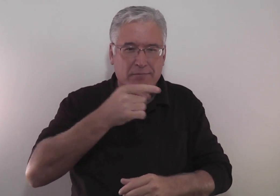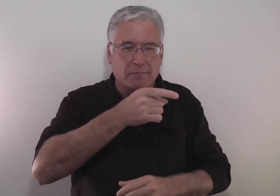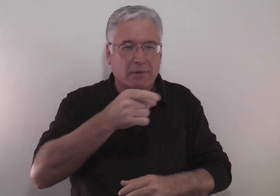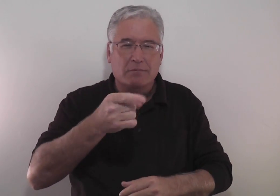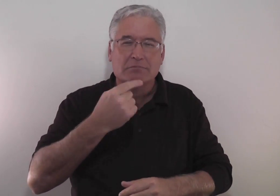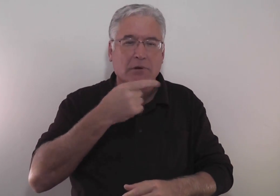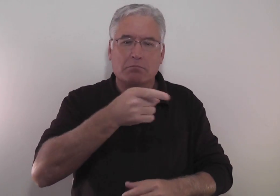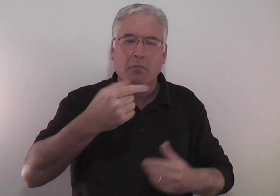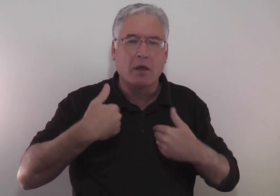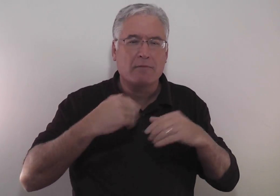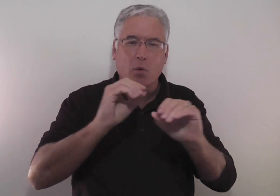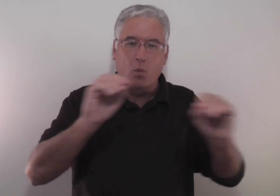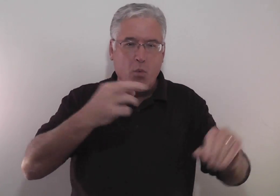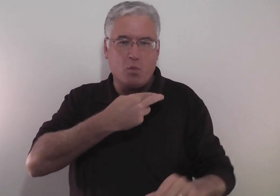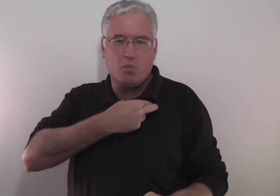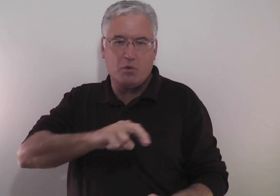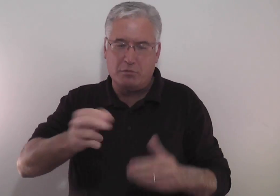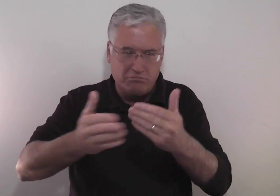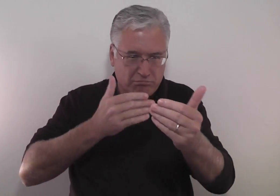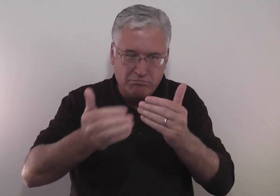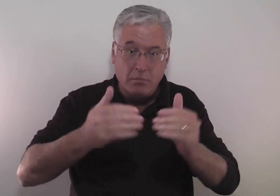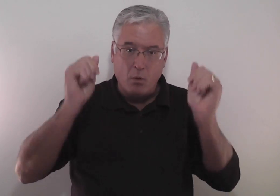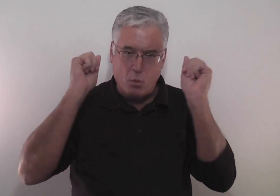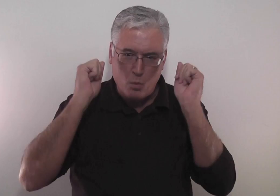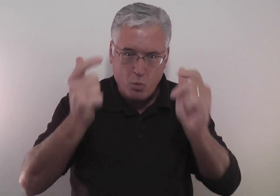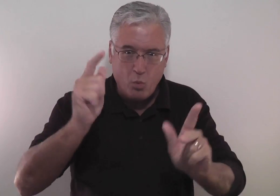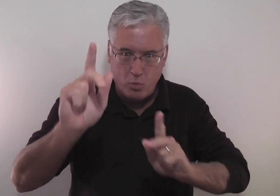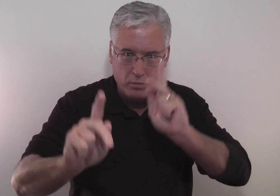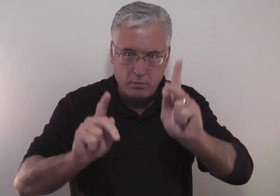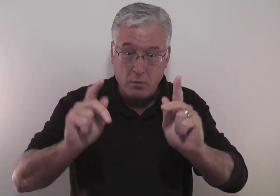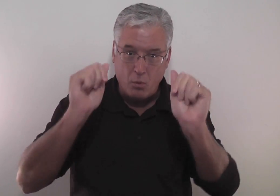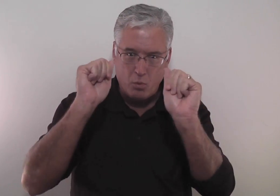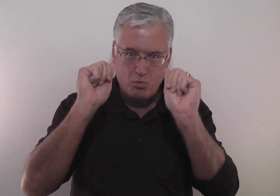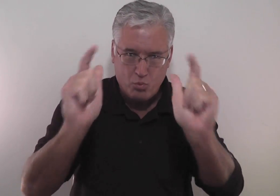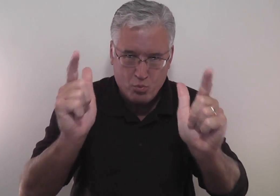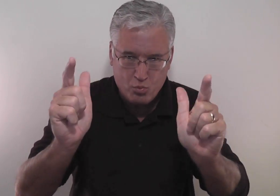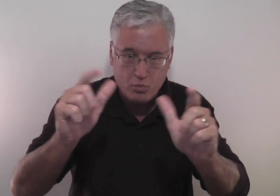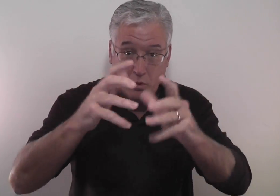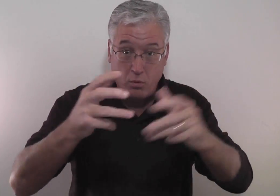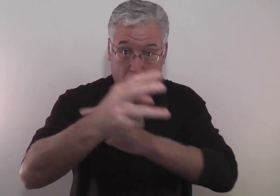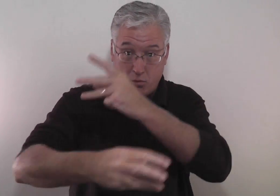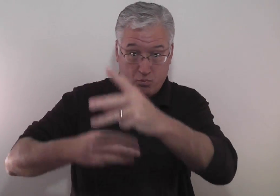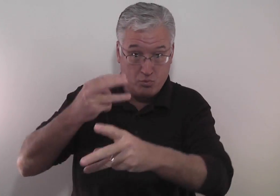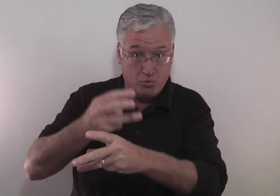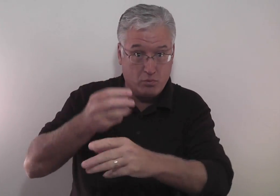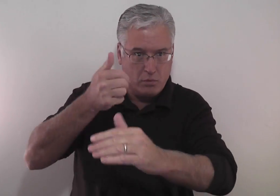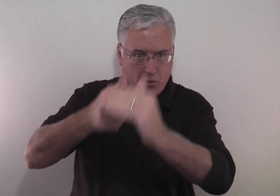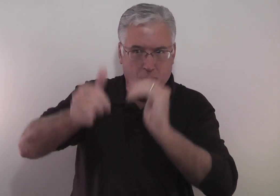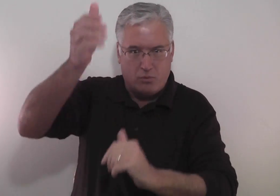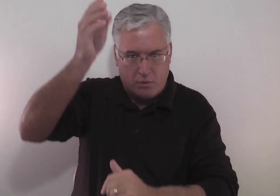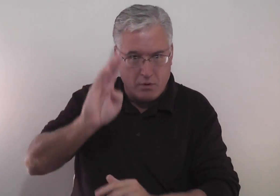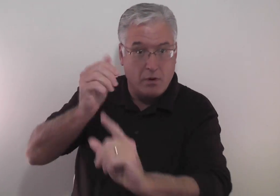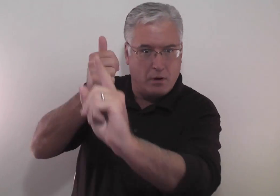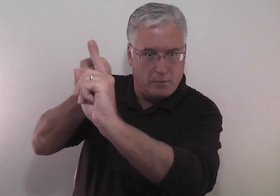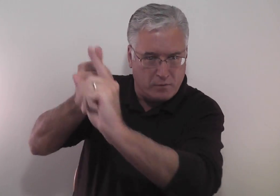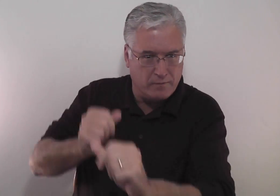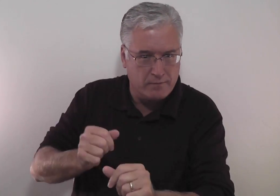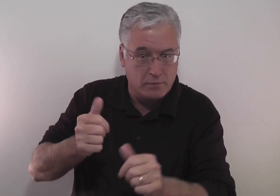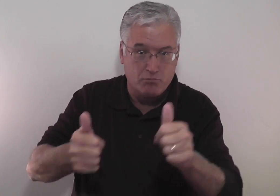the world, it doesn't matter if the person has no religion. Every single person in the world is